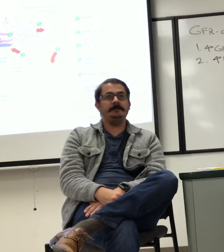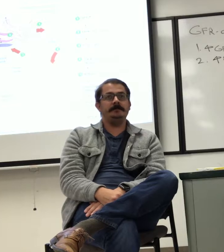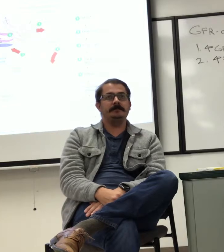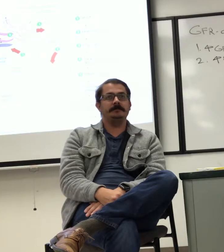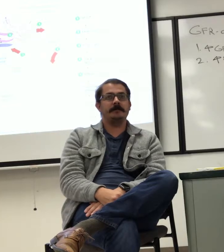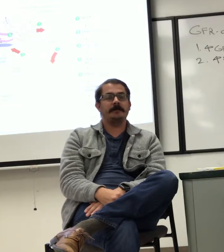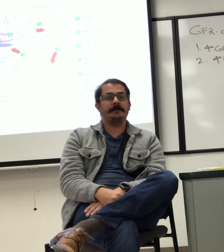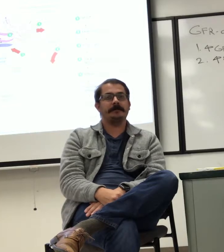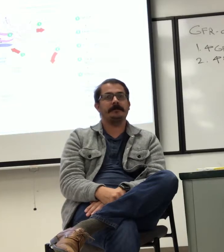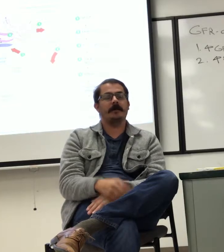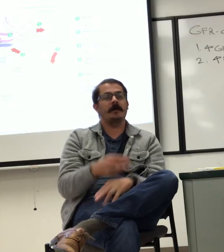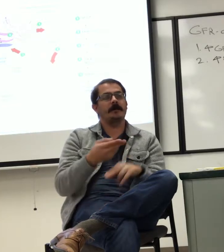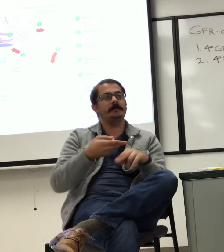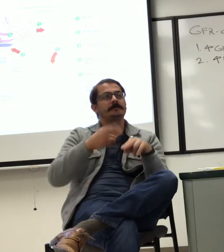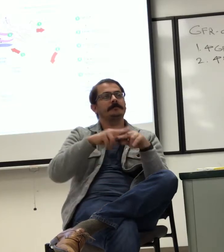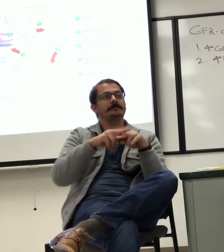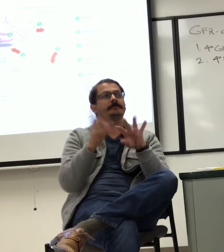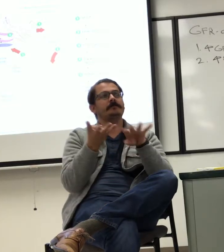Increase flow in tubule.